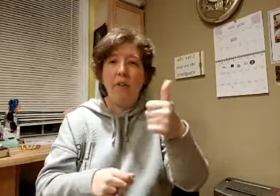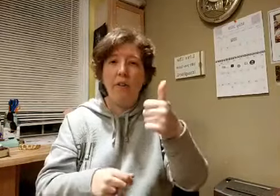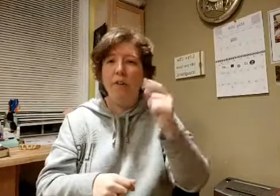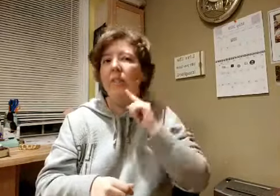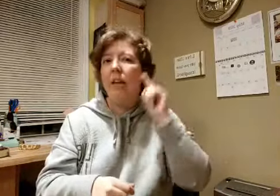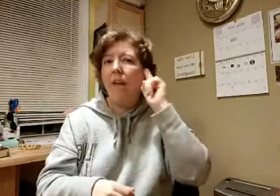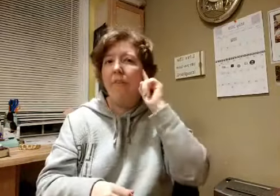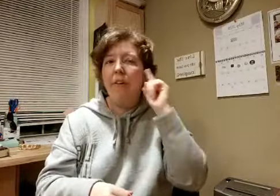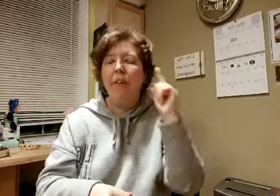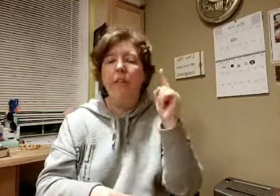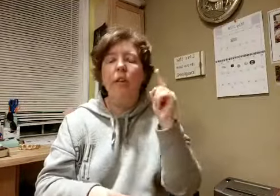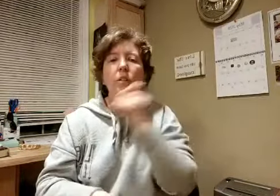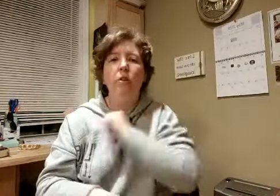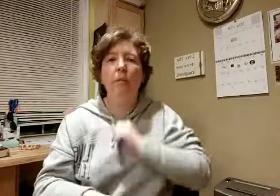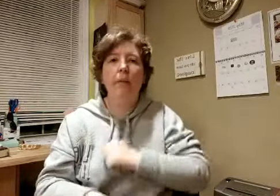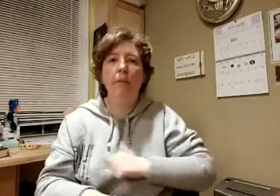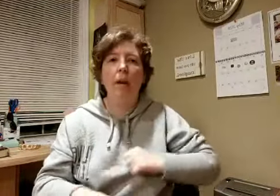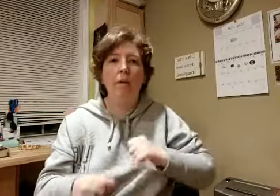another deaf superhero,